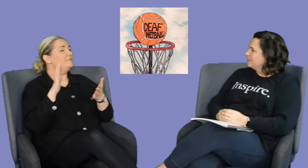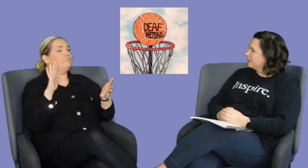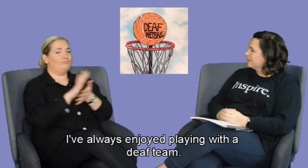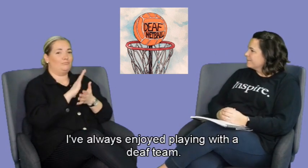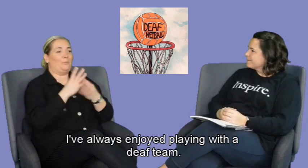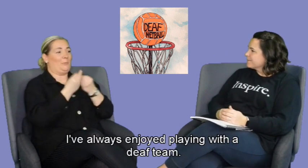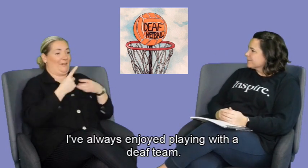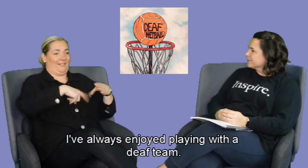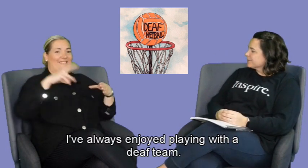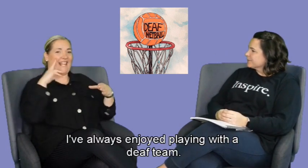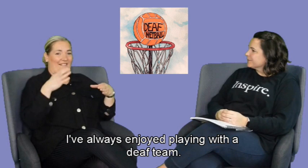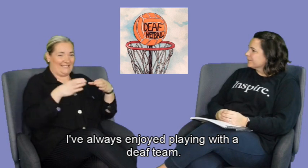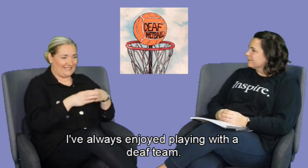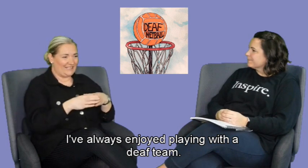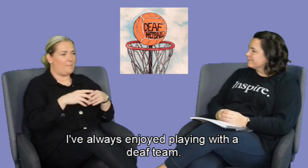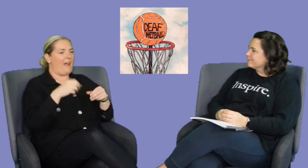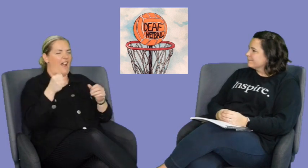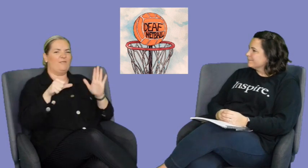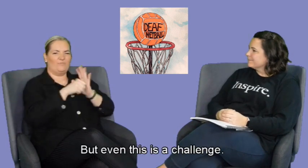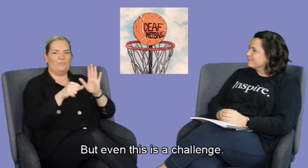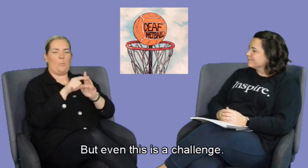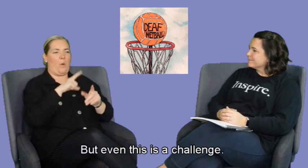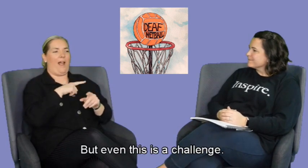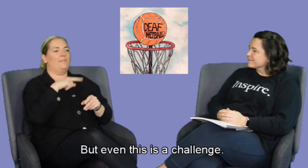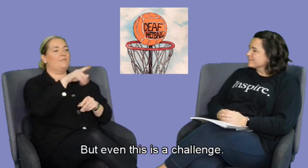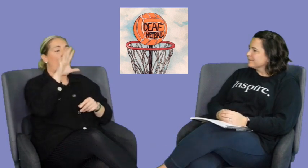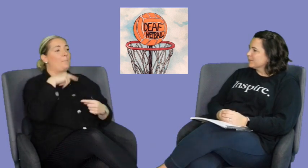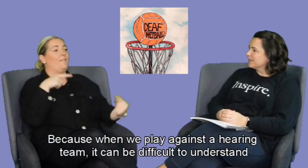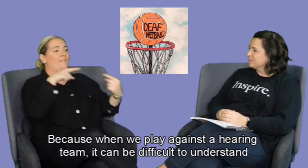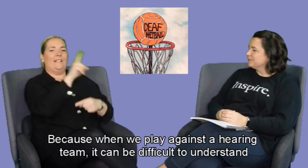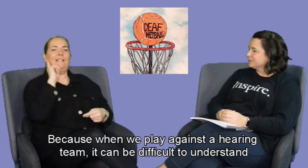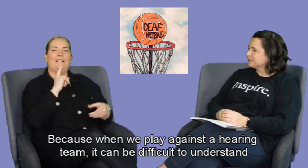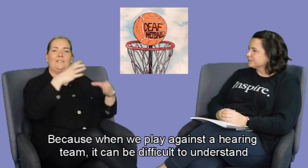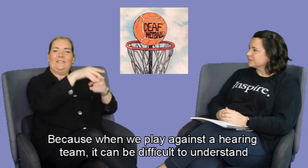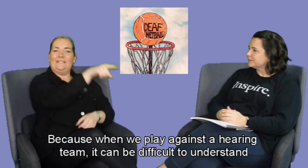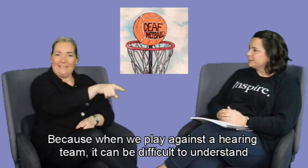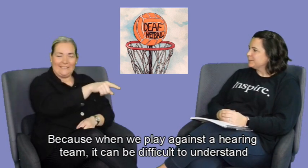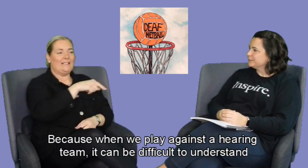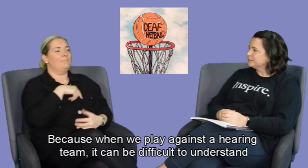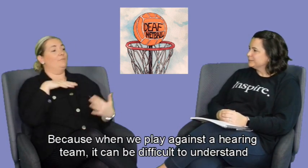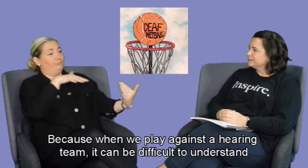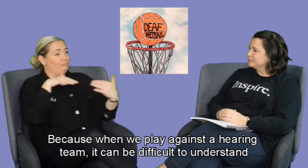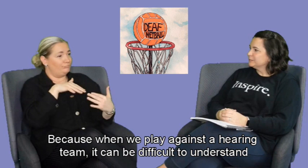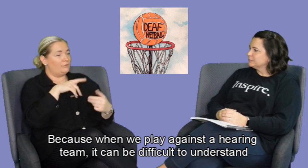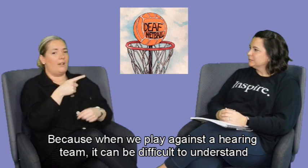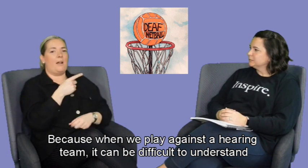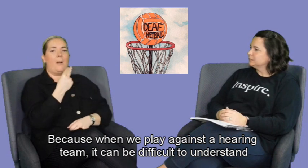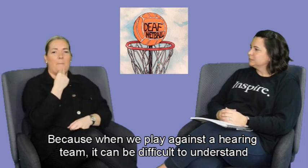I've always enjoyed playing with a deaf team, but even this is a challenge because when we play against the hearing team, it can be difficult to